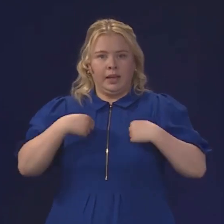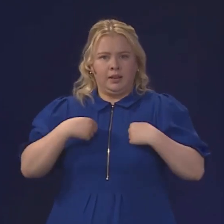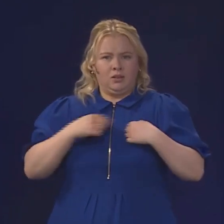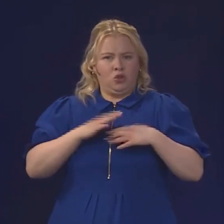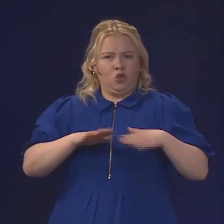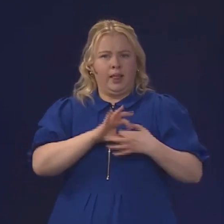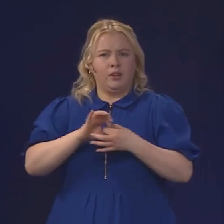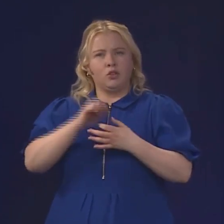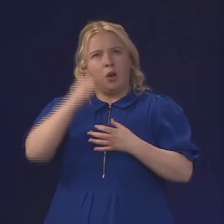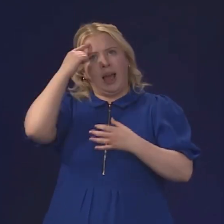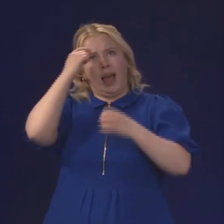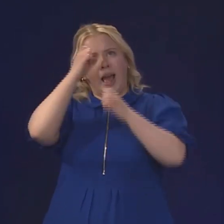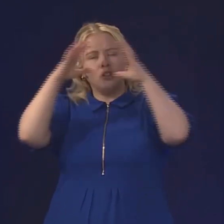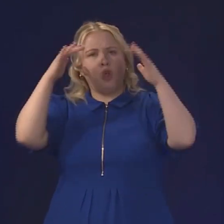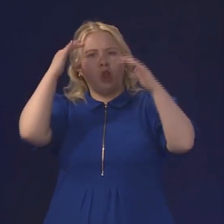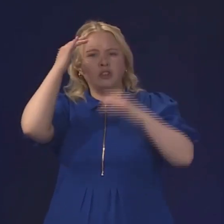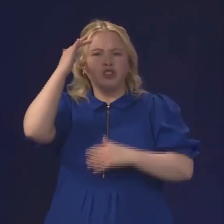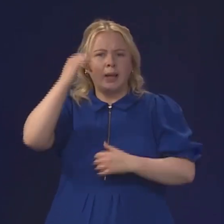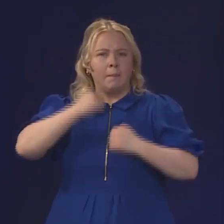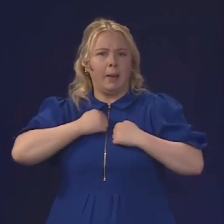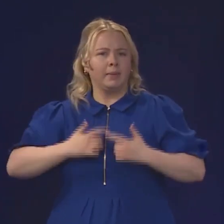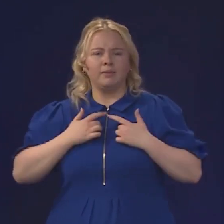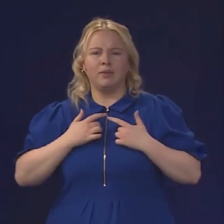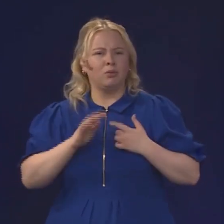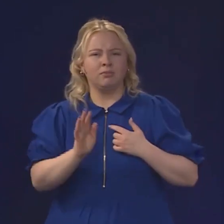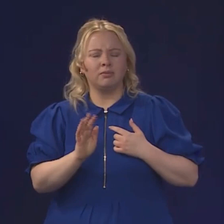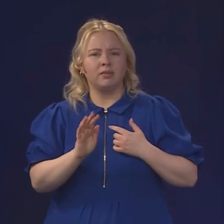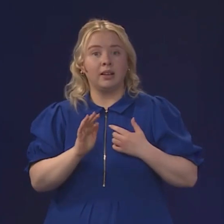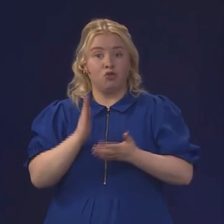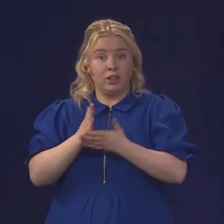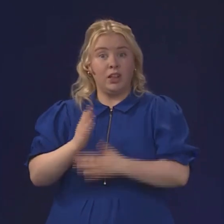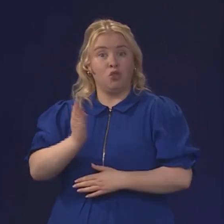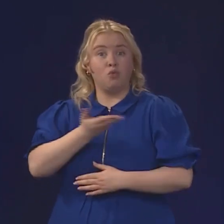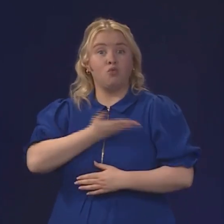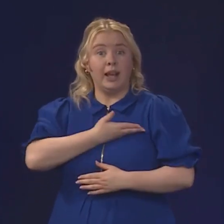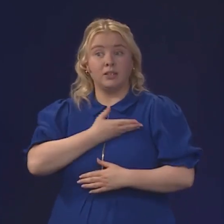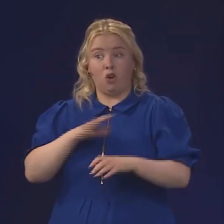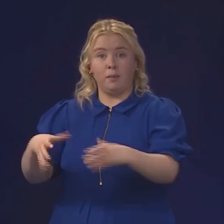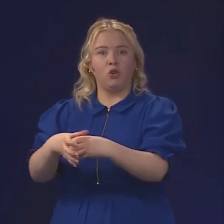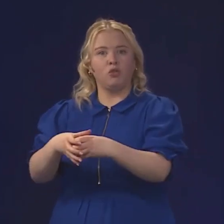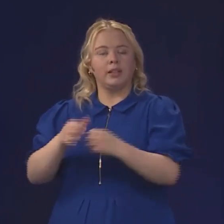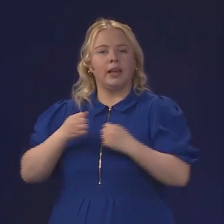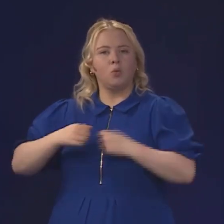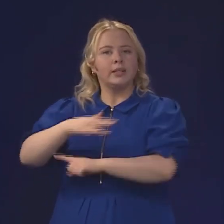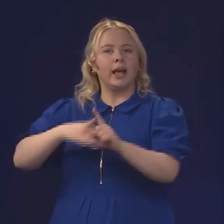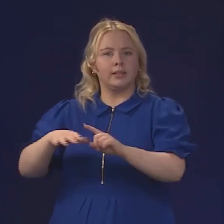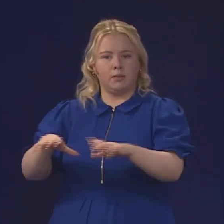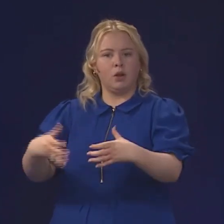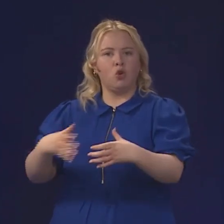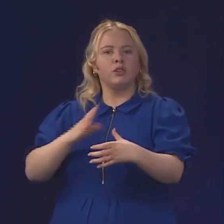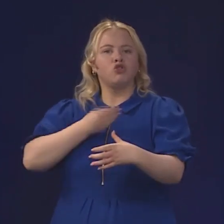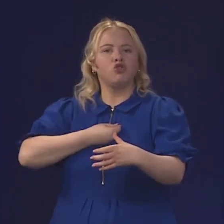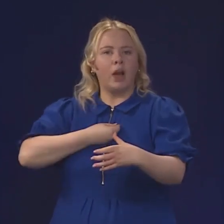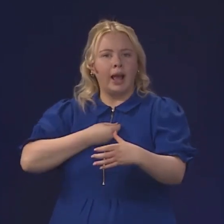ideology. It's about the rights of a minority in our society who already struggle with stigma